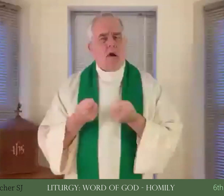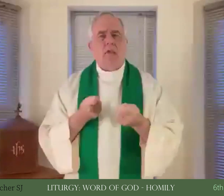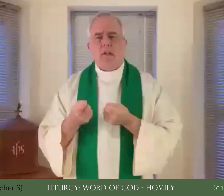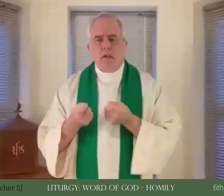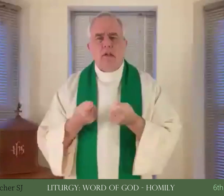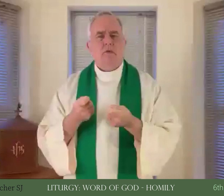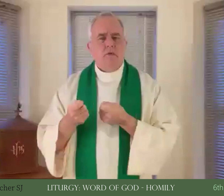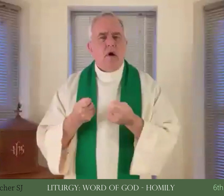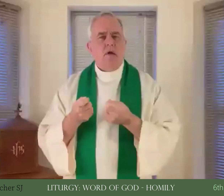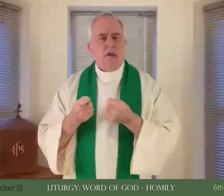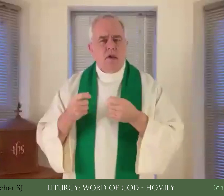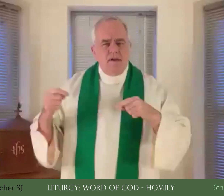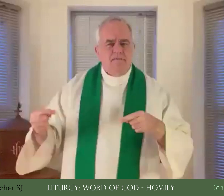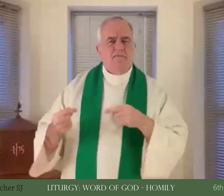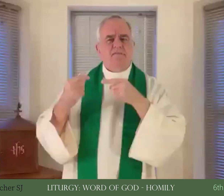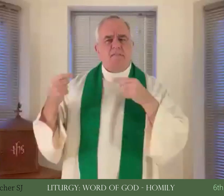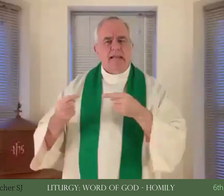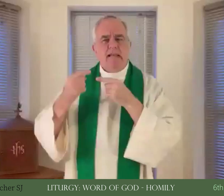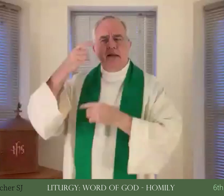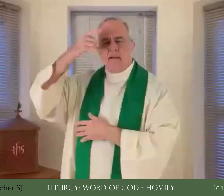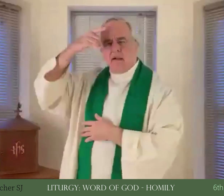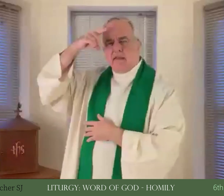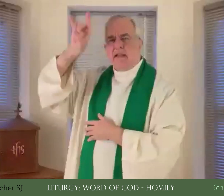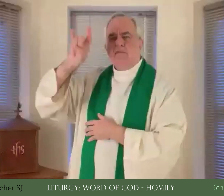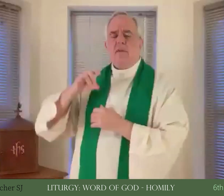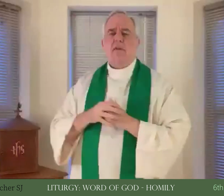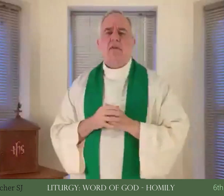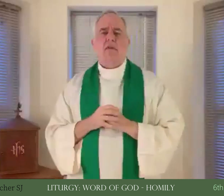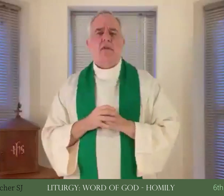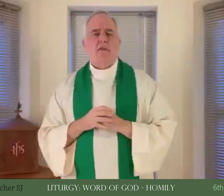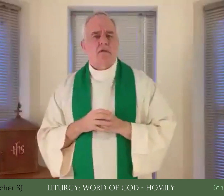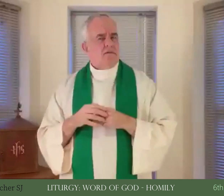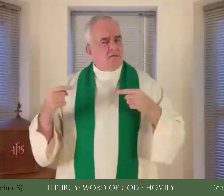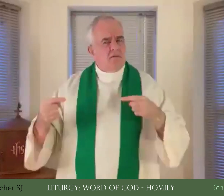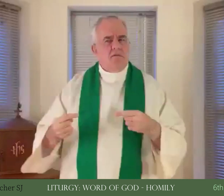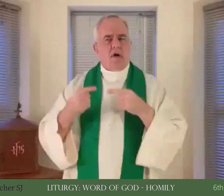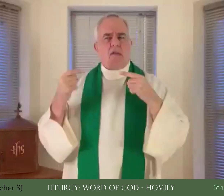Goggle, goggle, biting the devil. Goggle.